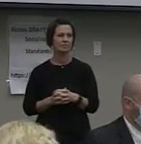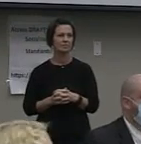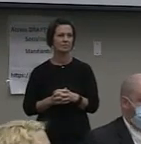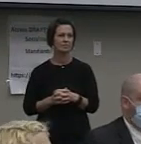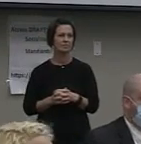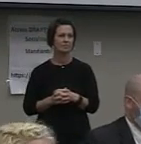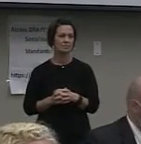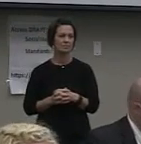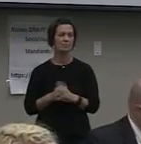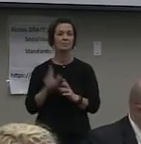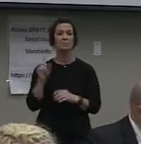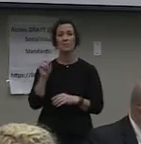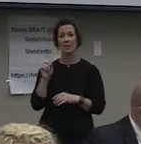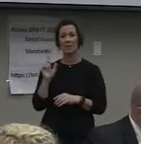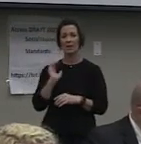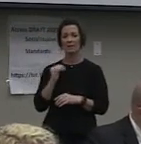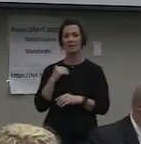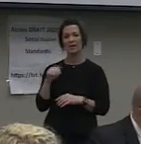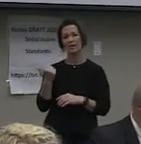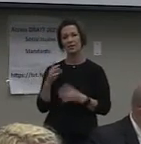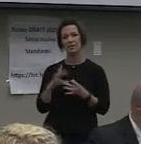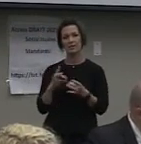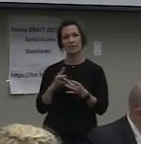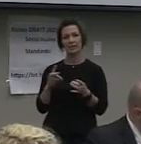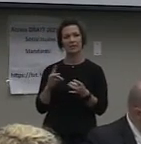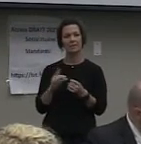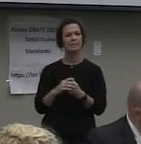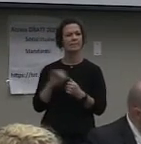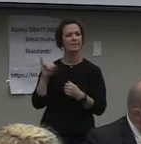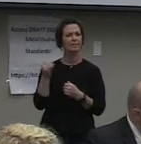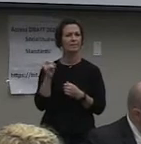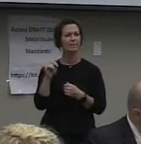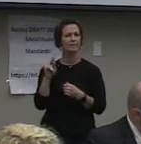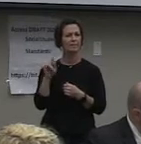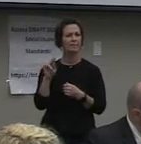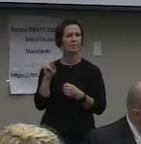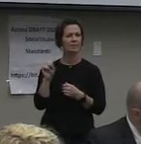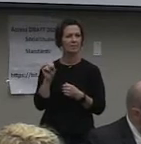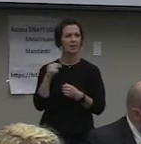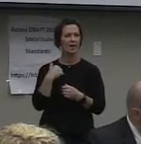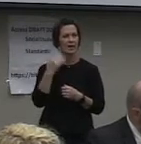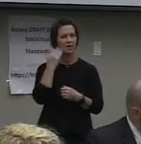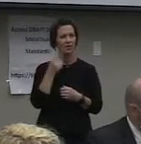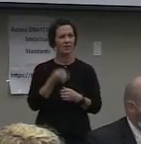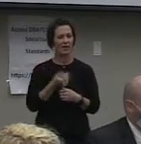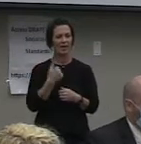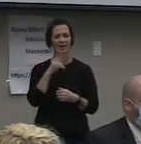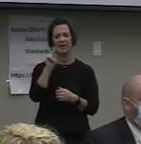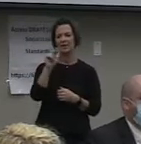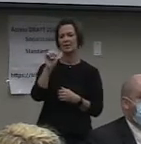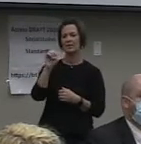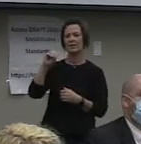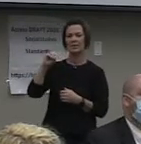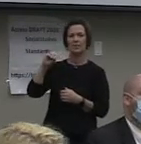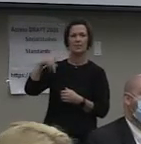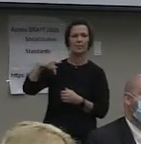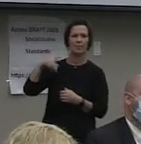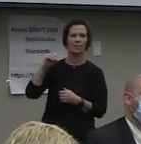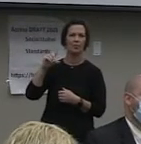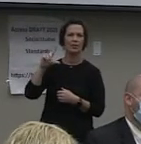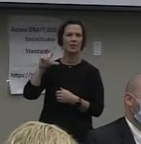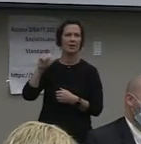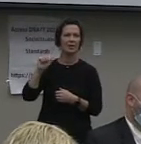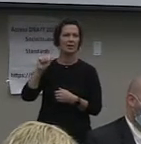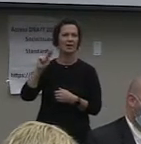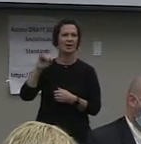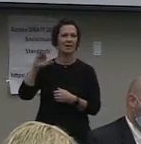Something else I'd say is that I noticed throughout here there's a reference to the Napoleonic Code. And